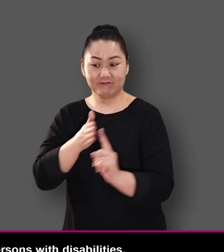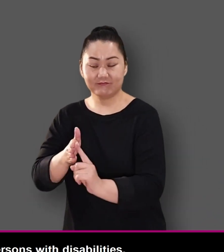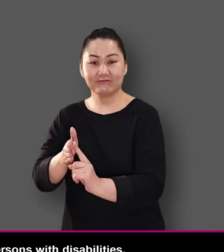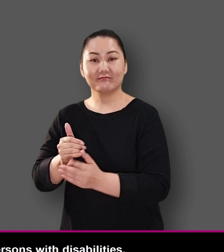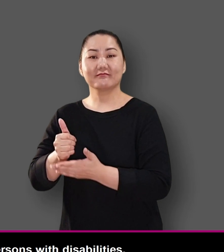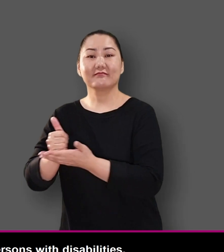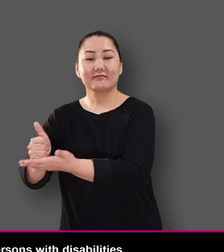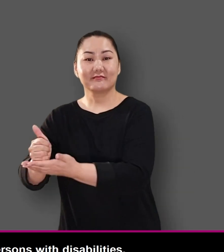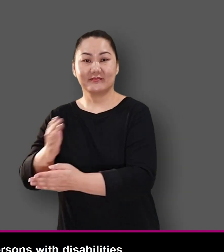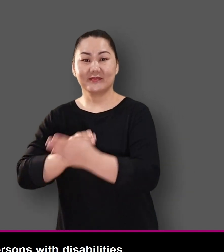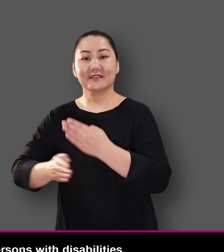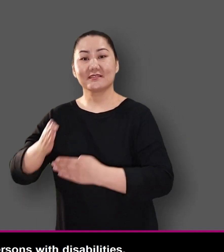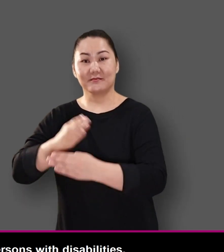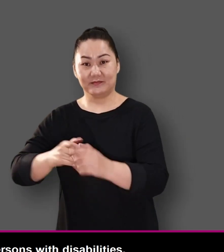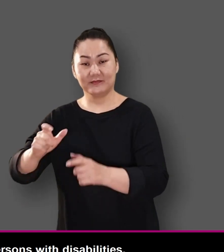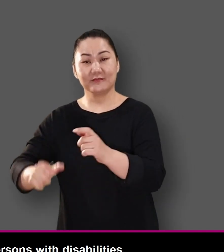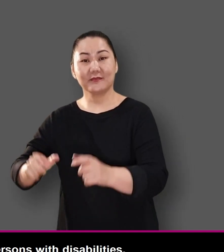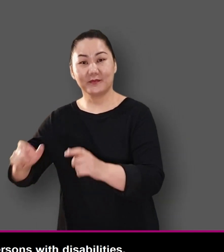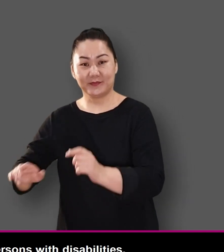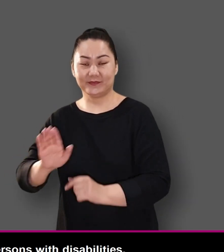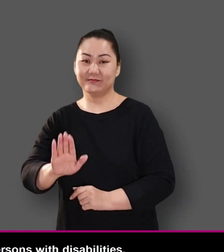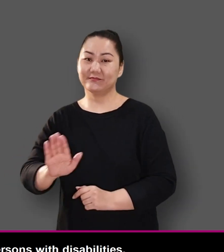to reach out to persons with disabilities.